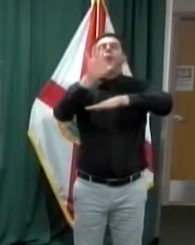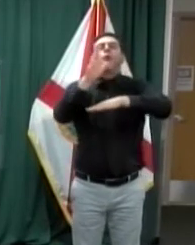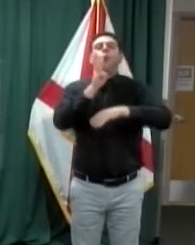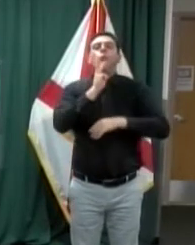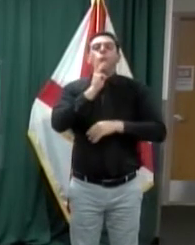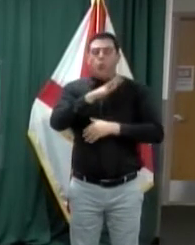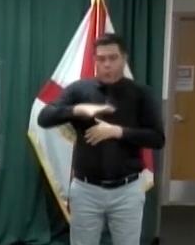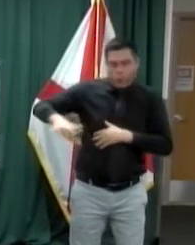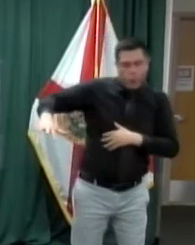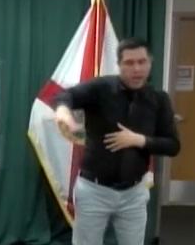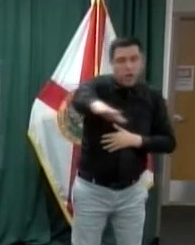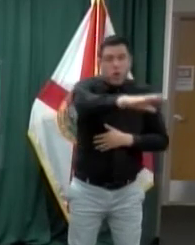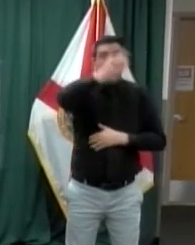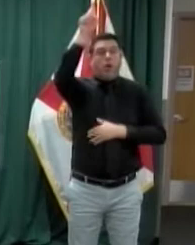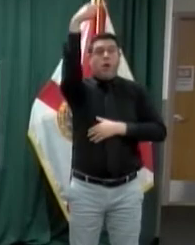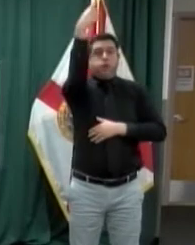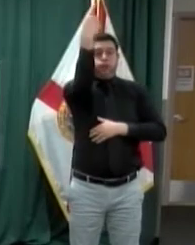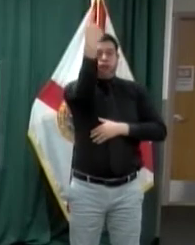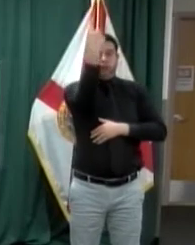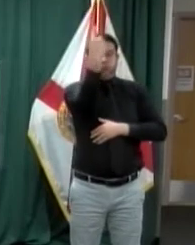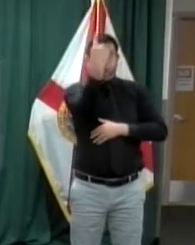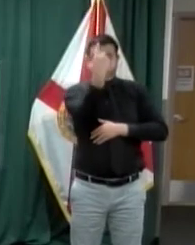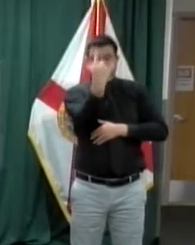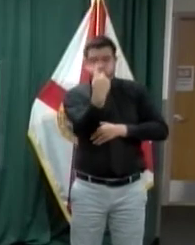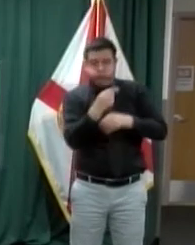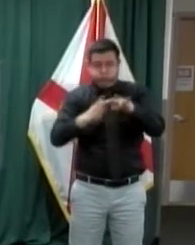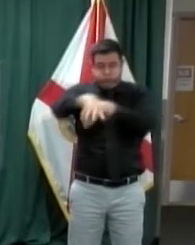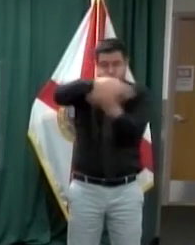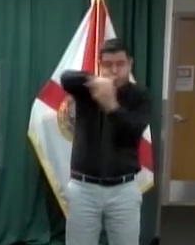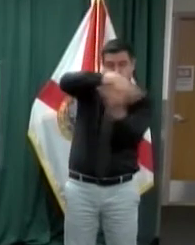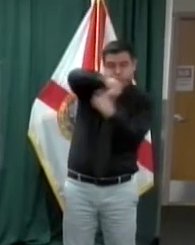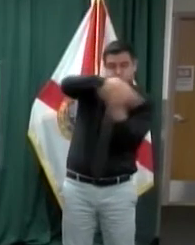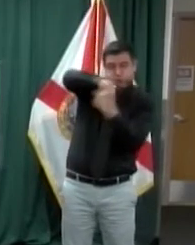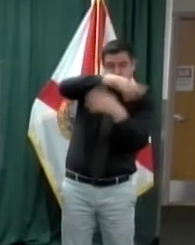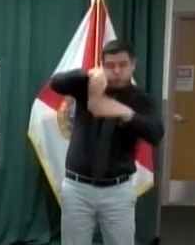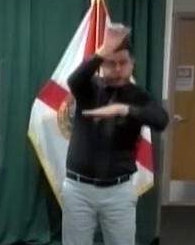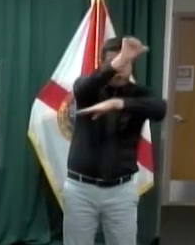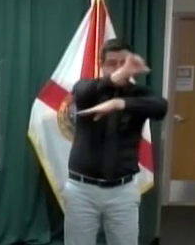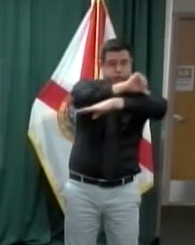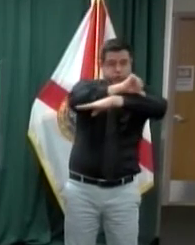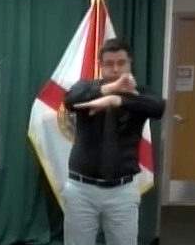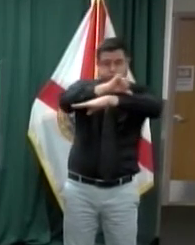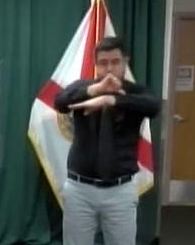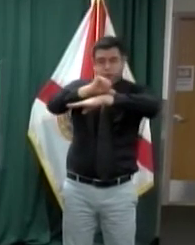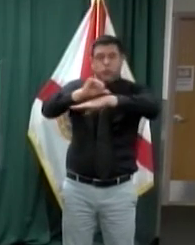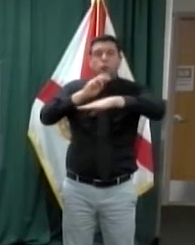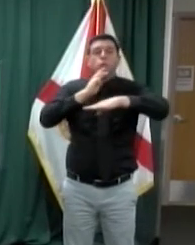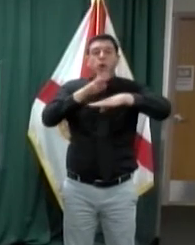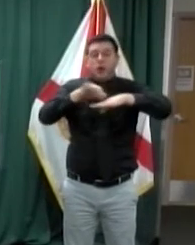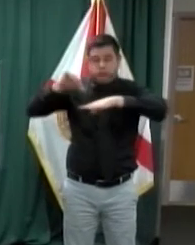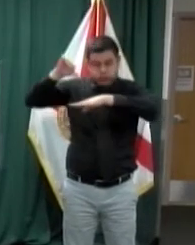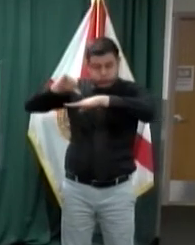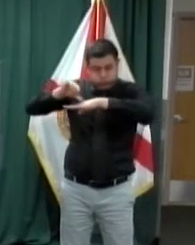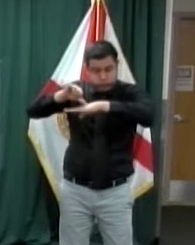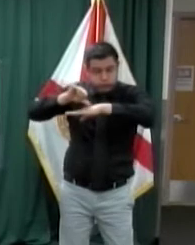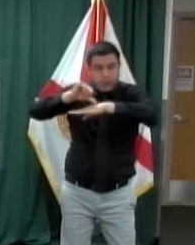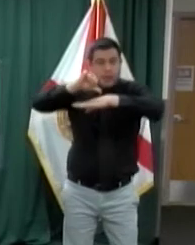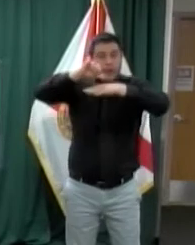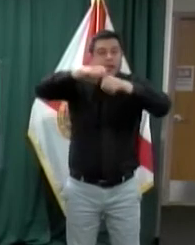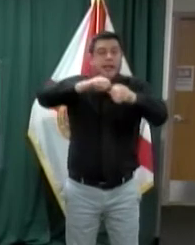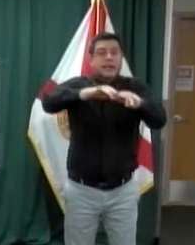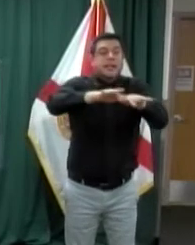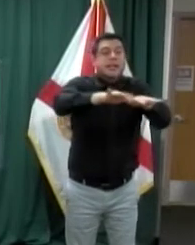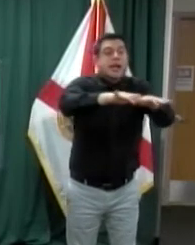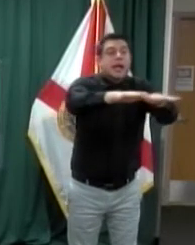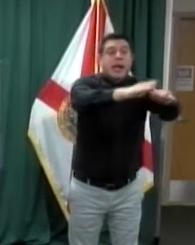tornado. By that time, it was an EF0 and quickly went up into the clouds. So, as I had